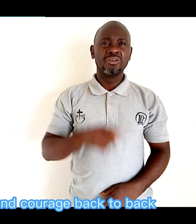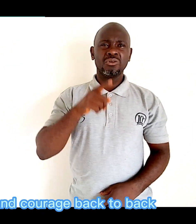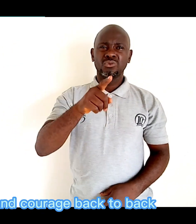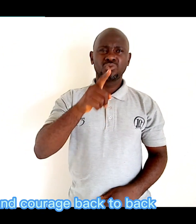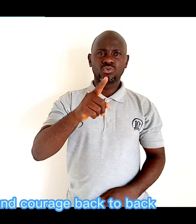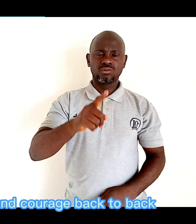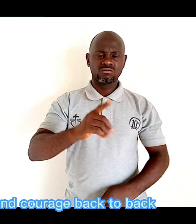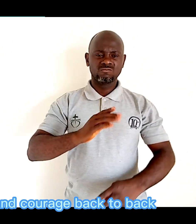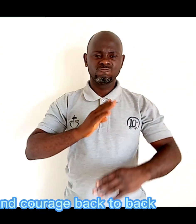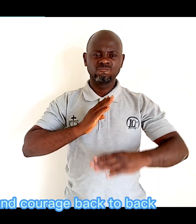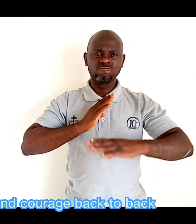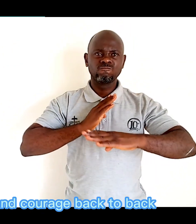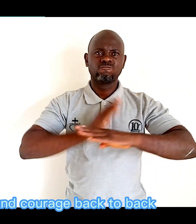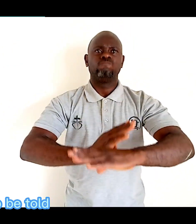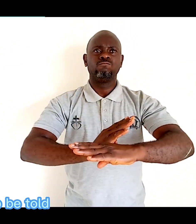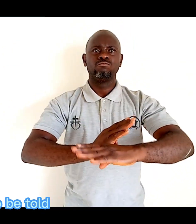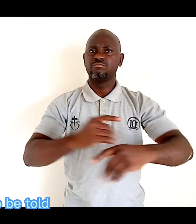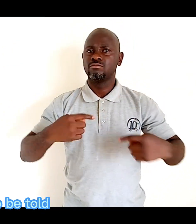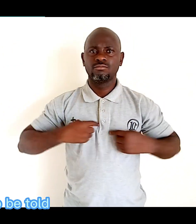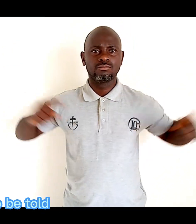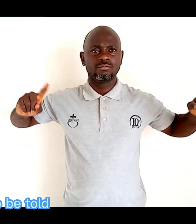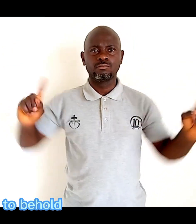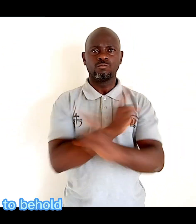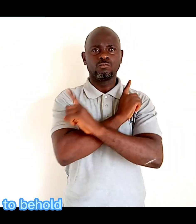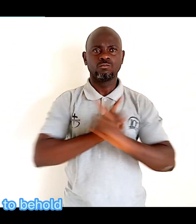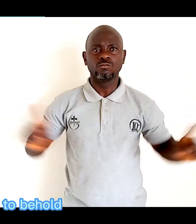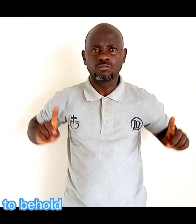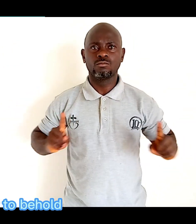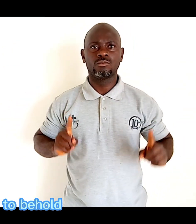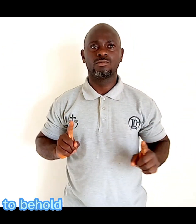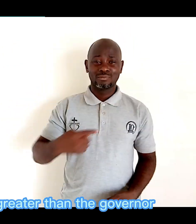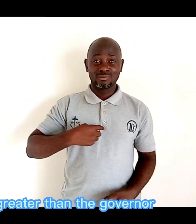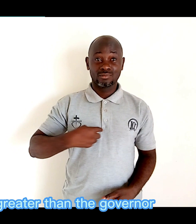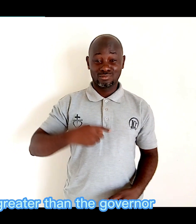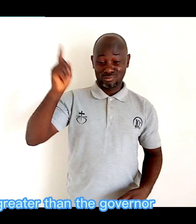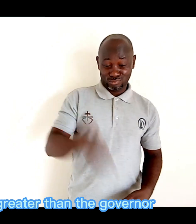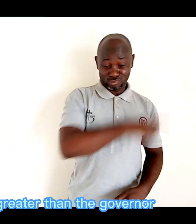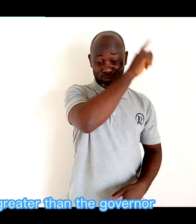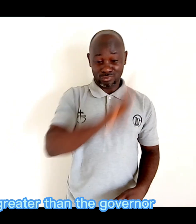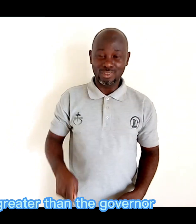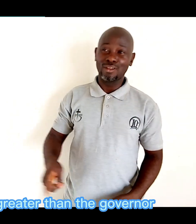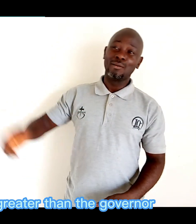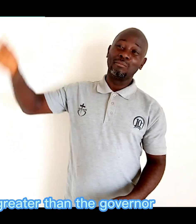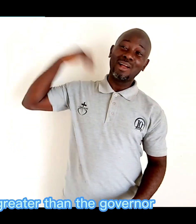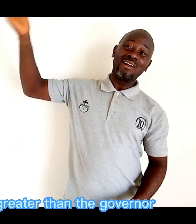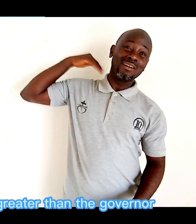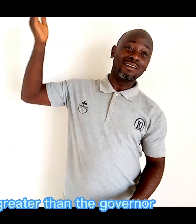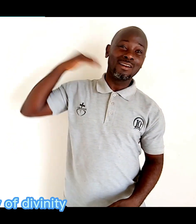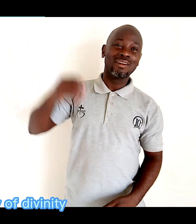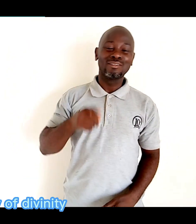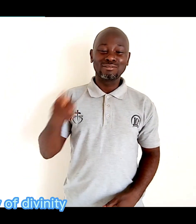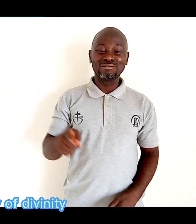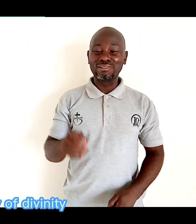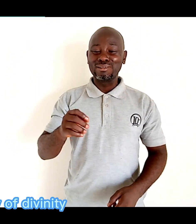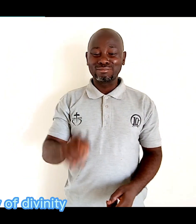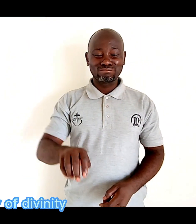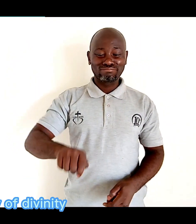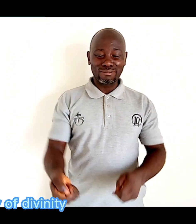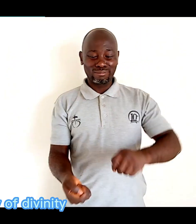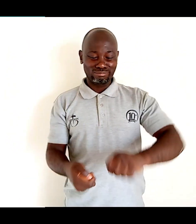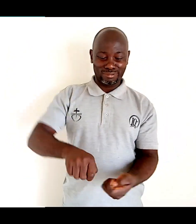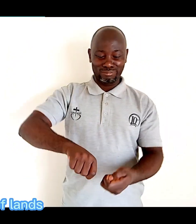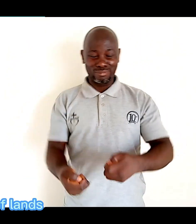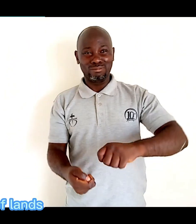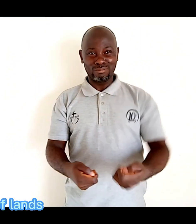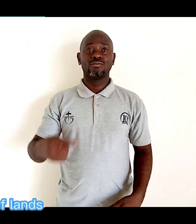energy they lack and courage back to back. I'm a story to be told and a wonder to behold. I'm more than a conqueror, greater than a governor. I'm from a deity of